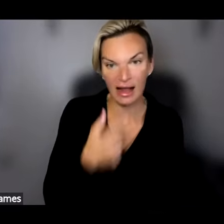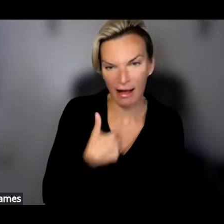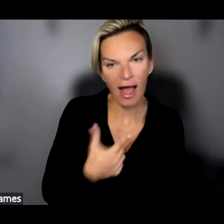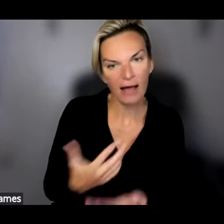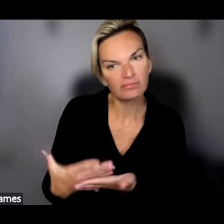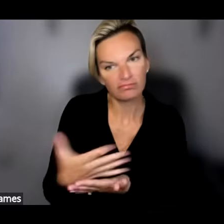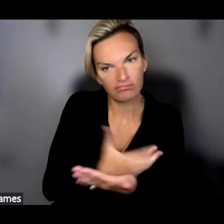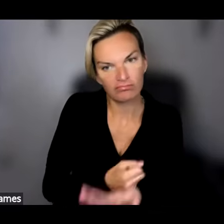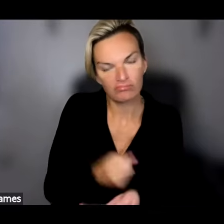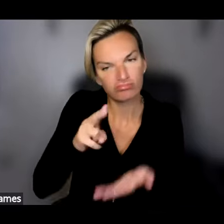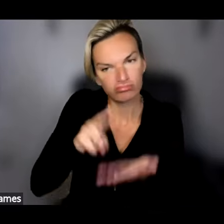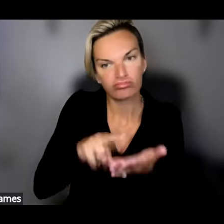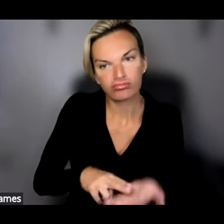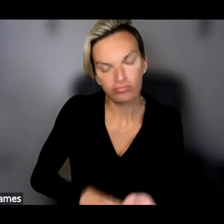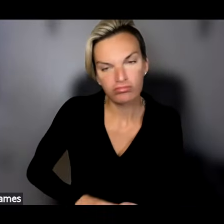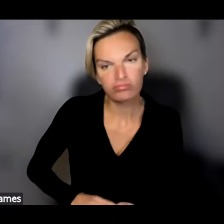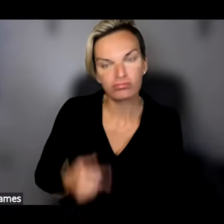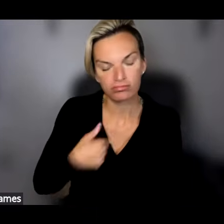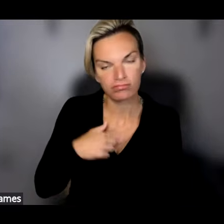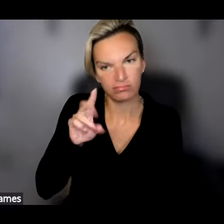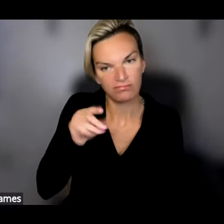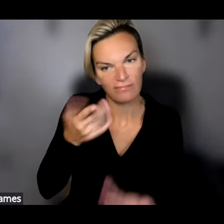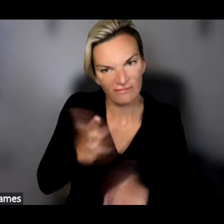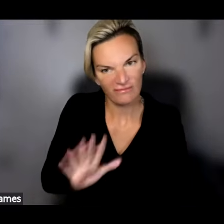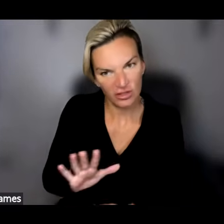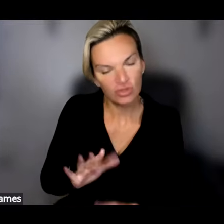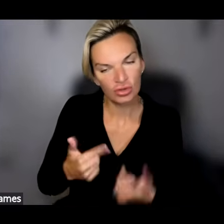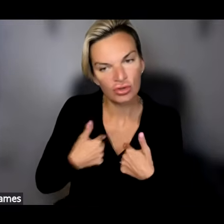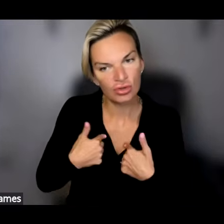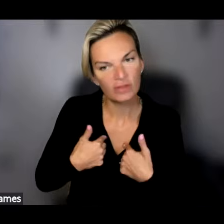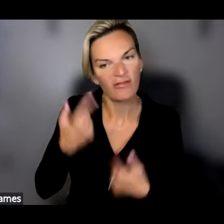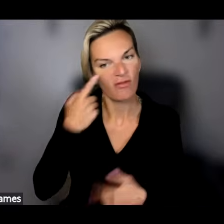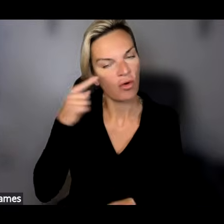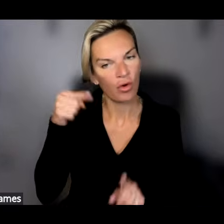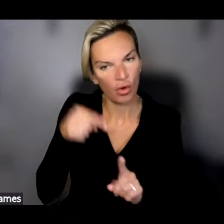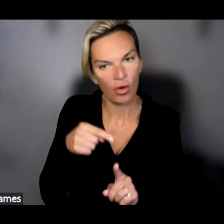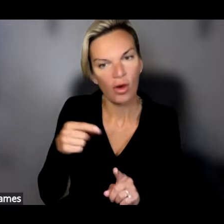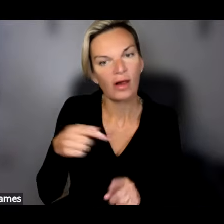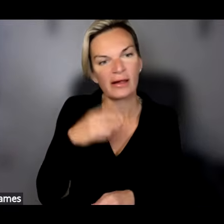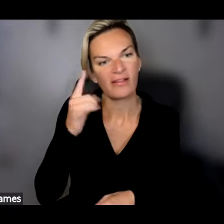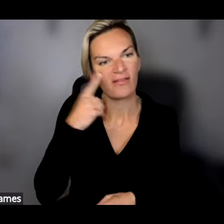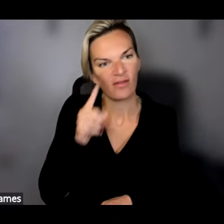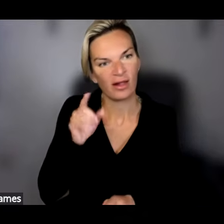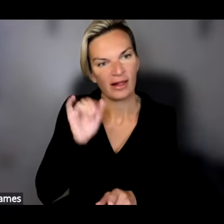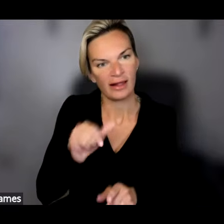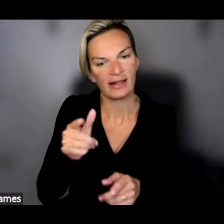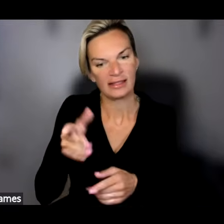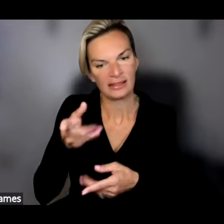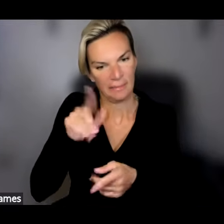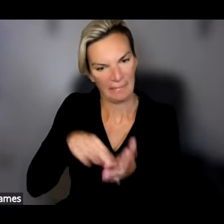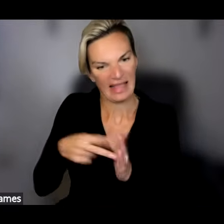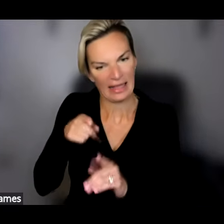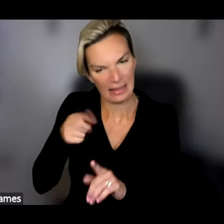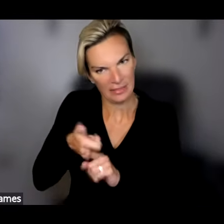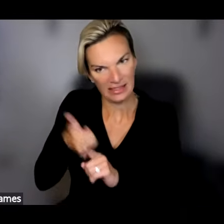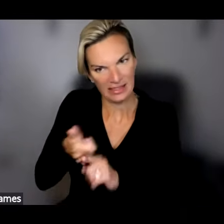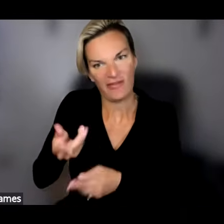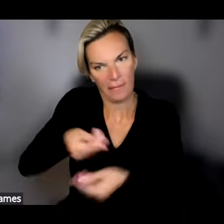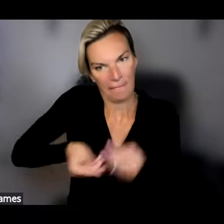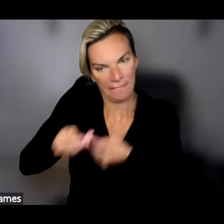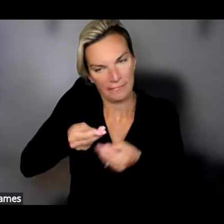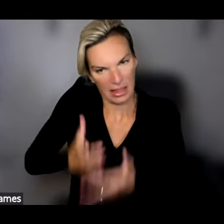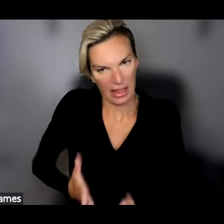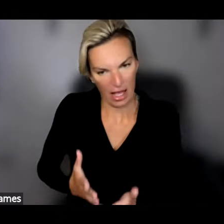can search the signatures and the sheets in vain for the name of John Pletchko as a circulator. So plainly, somebody